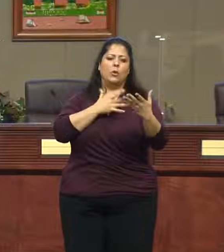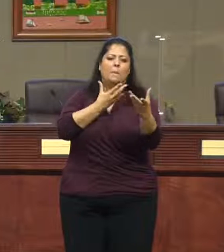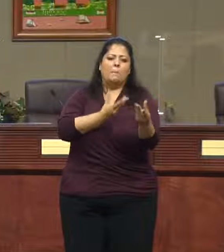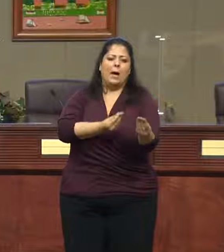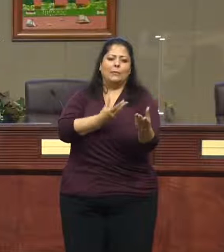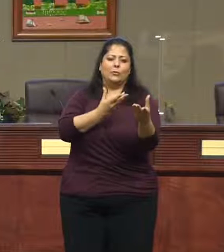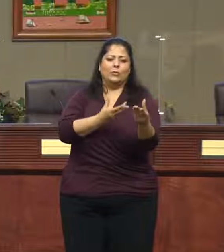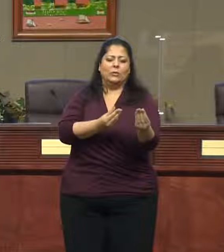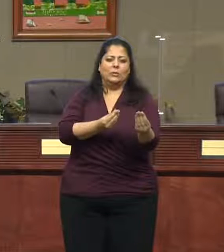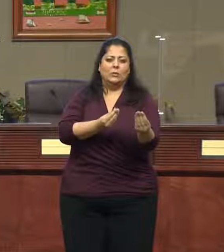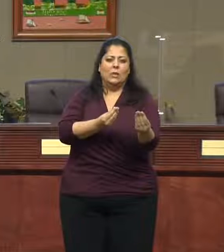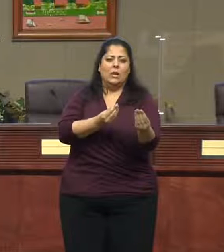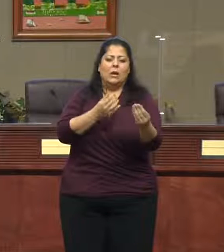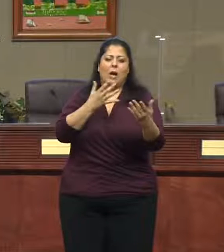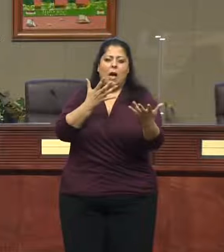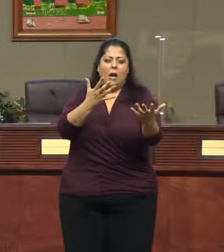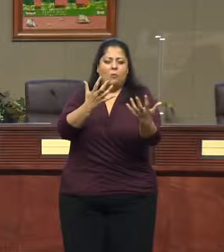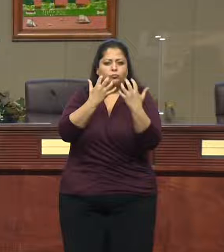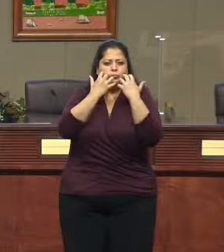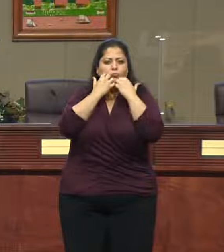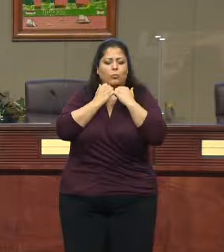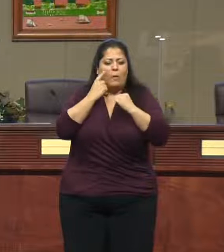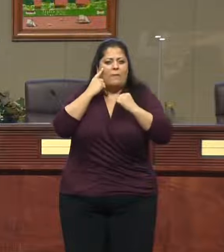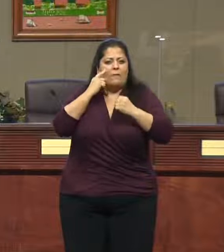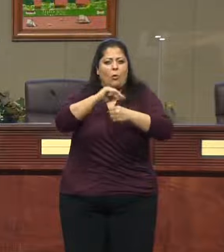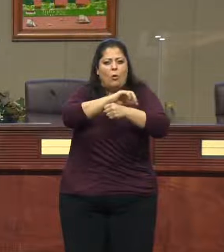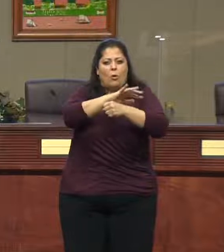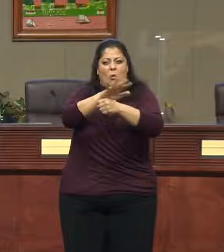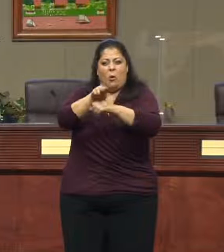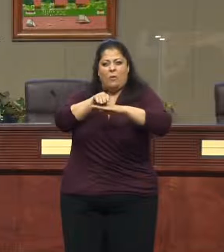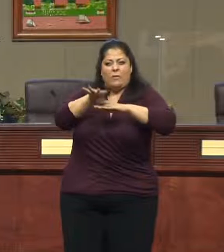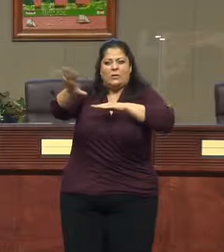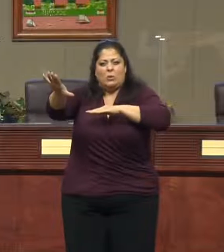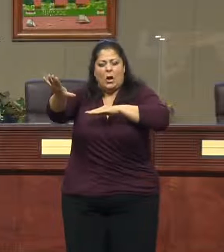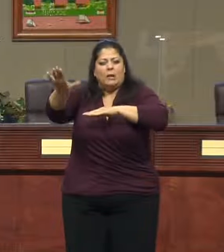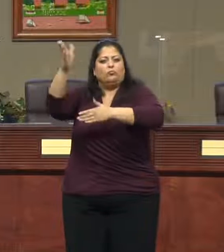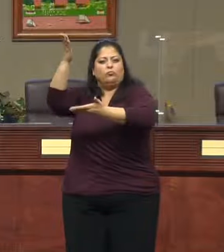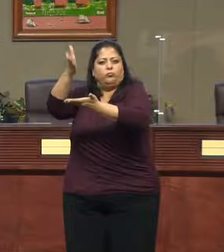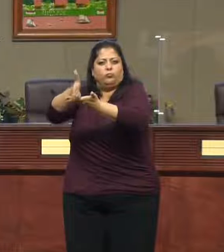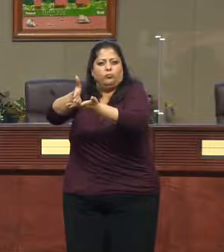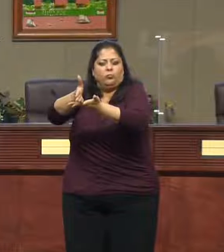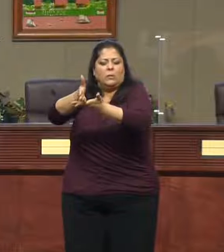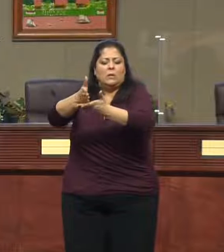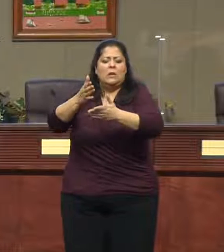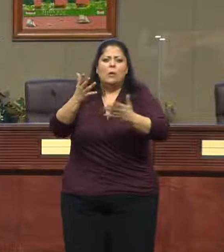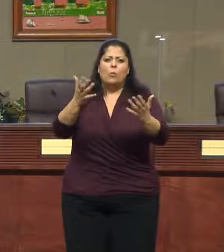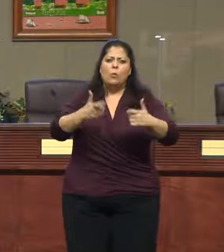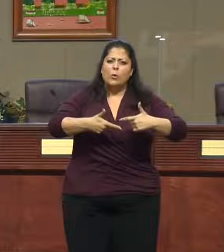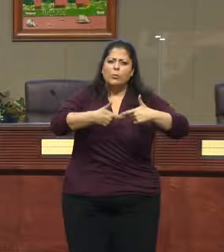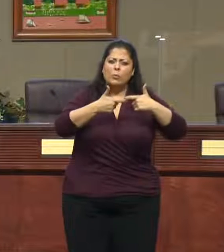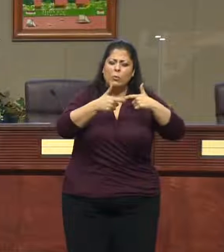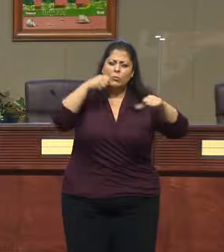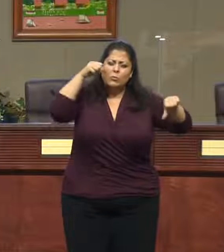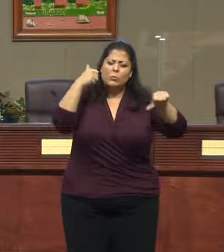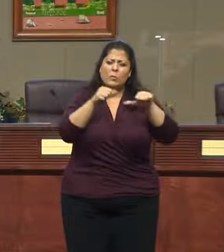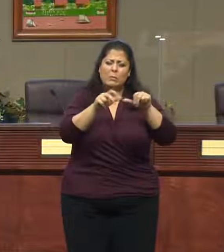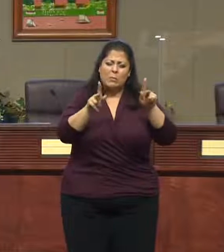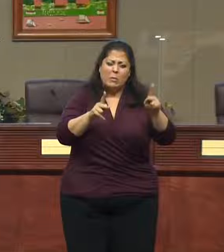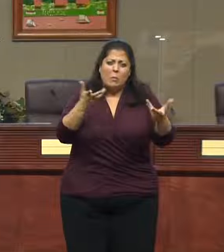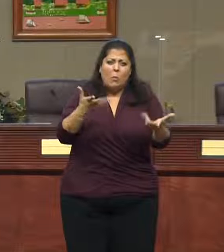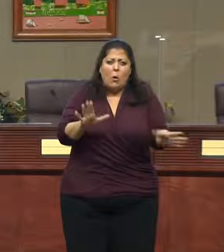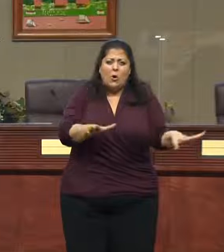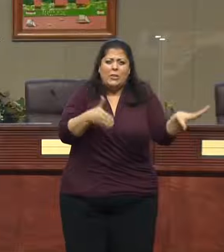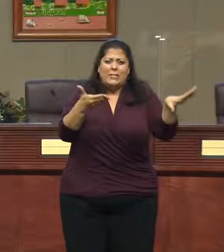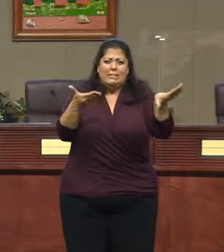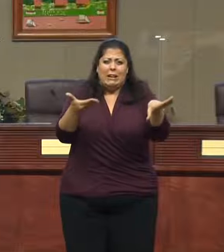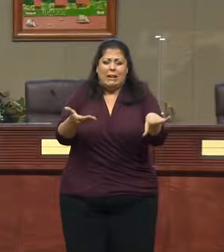virus. It's also important that we pause to recognize the lives that have been lost from this pandemic. And I have joined